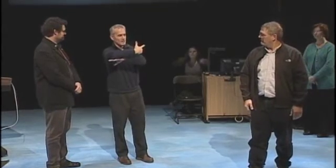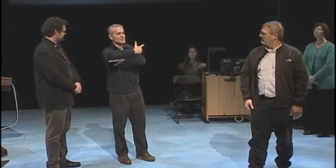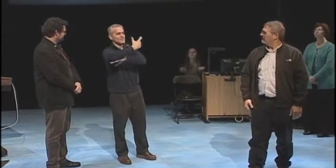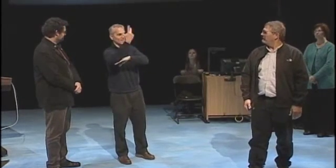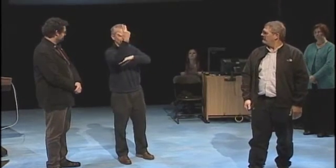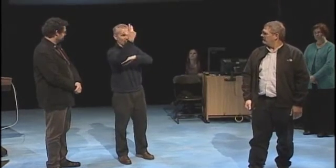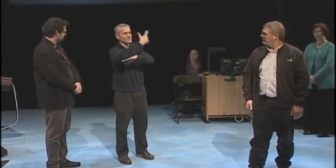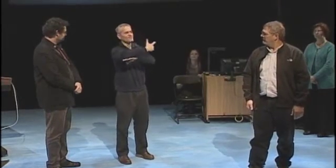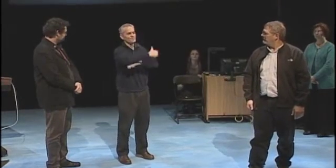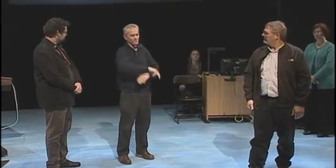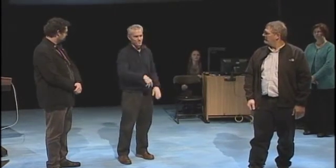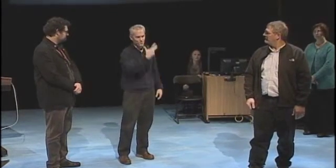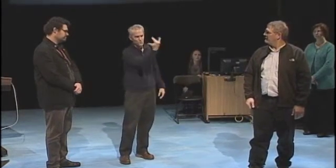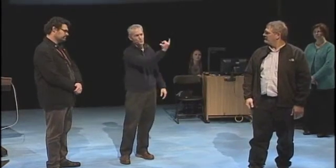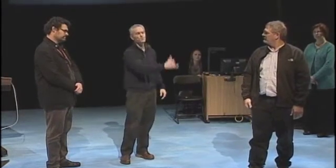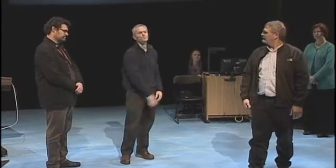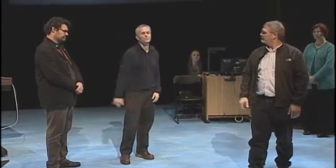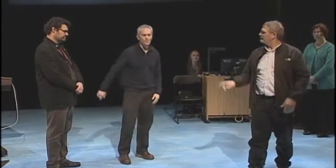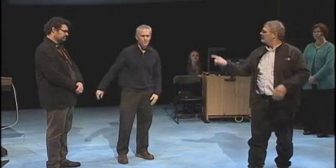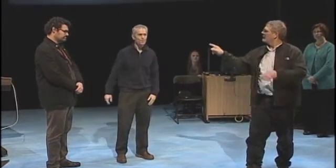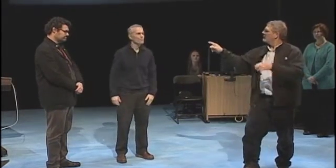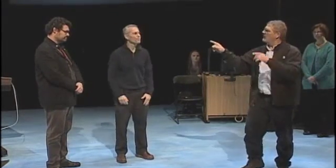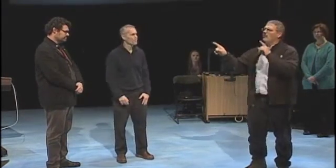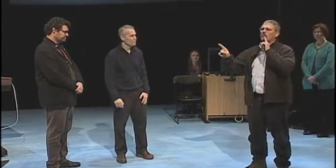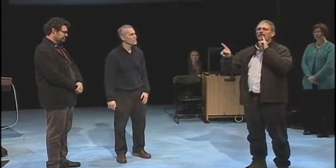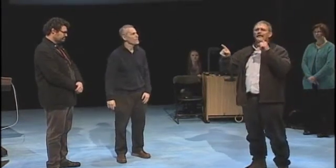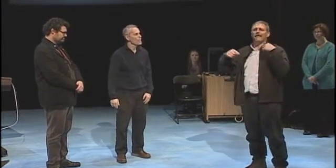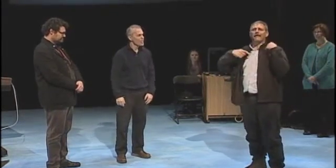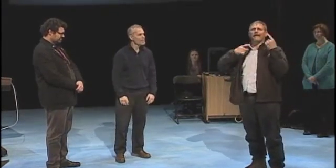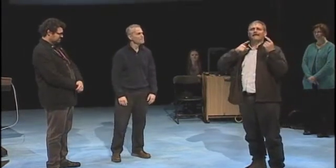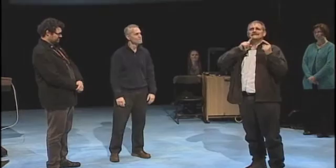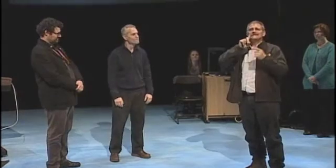States. It took 3 days to complete this.